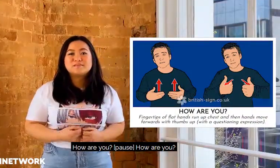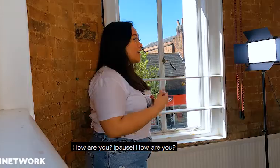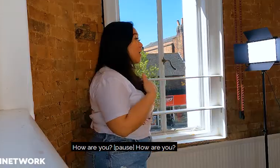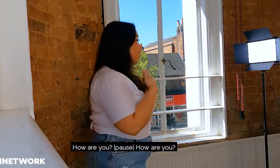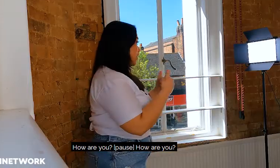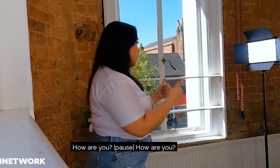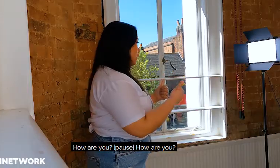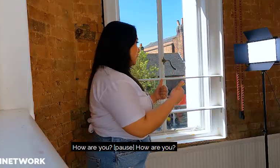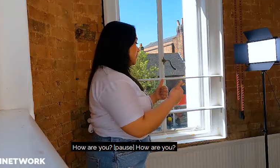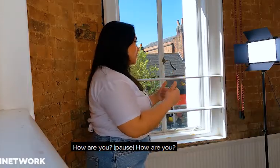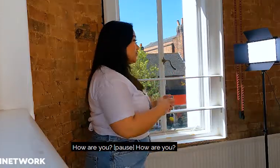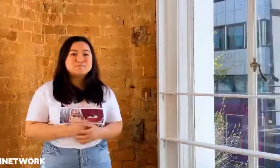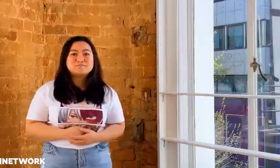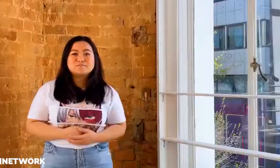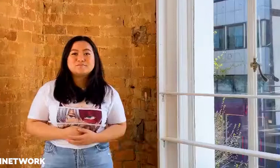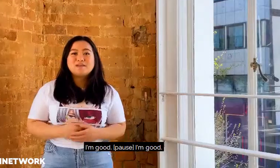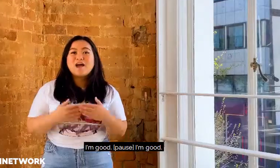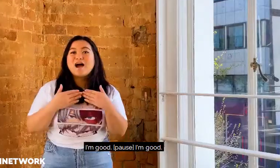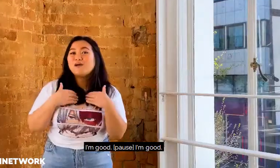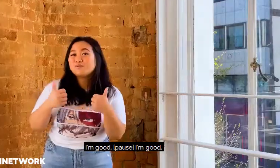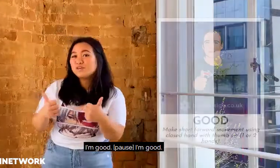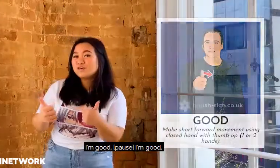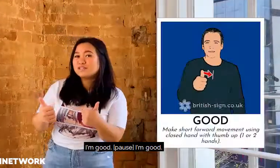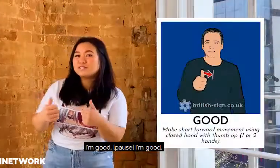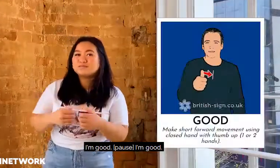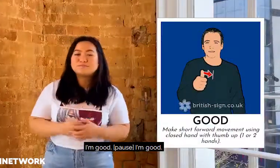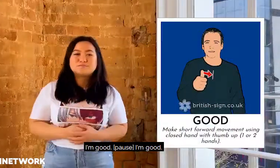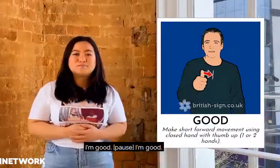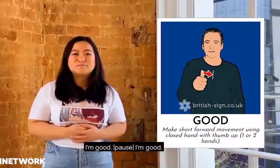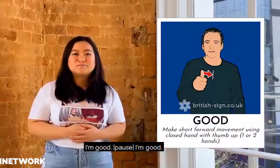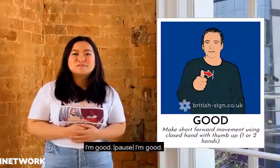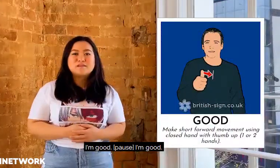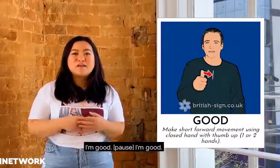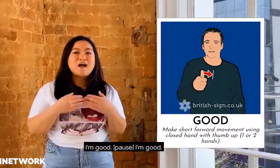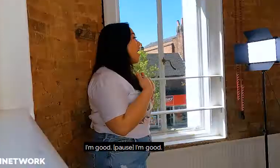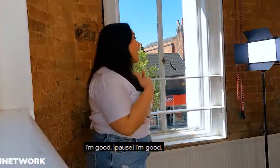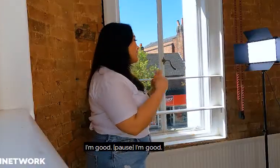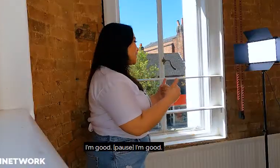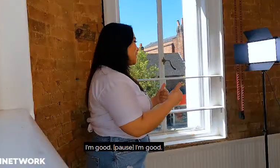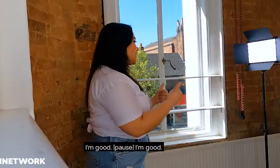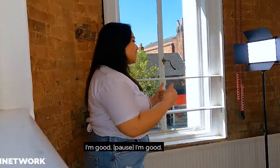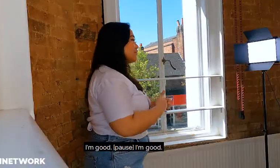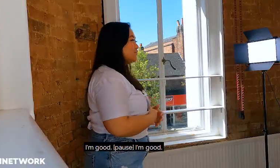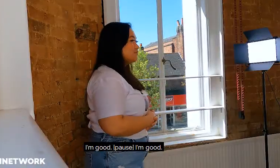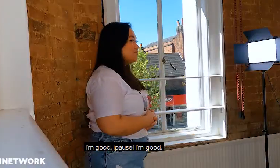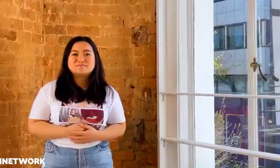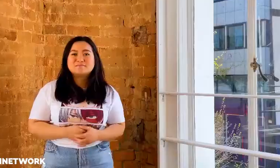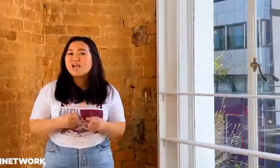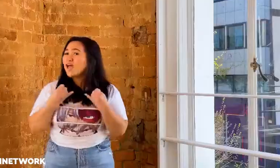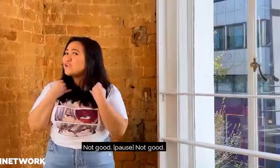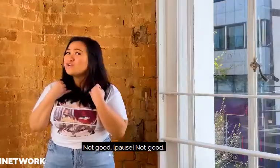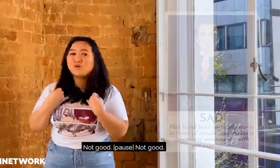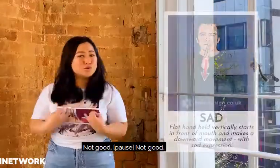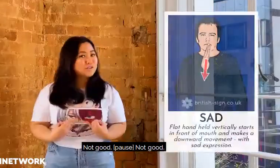How are you? I'm good. I'm good. Not good.